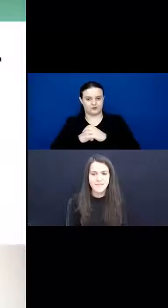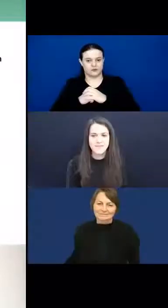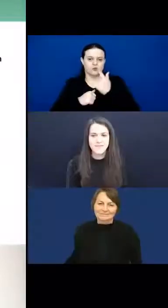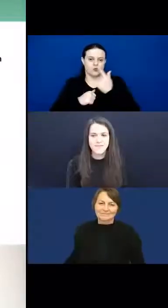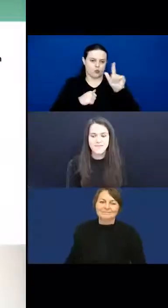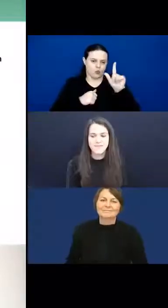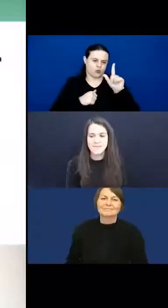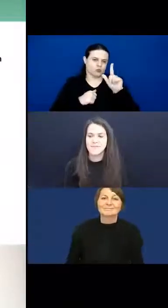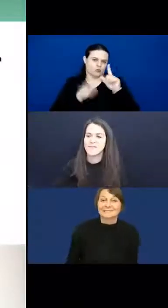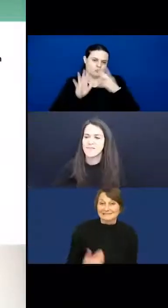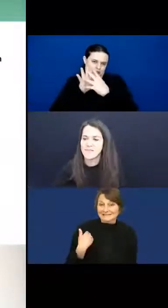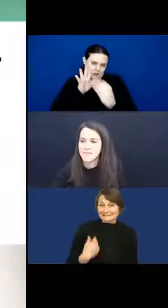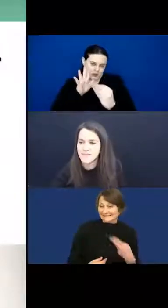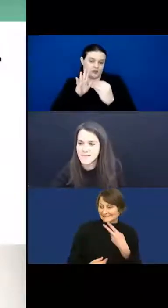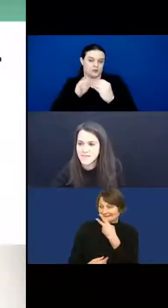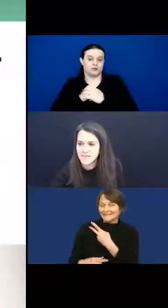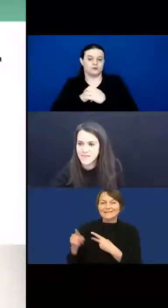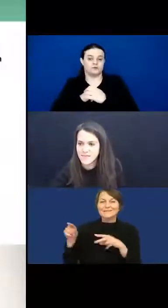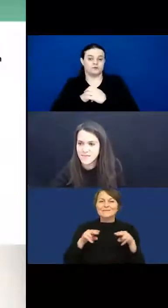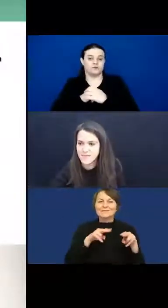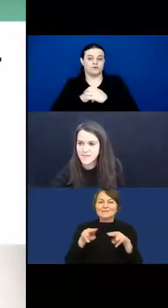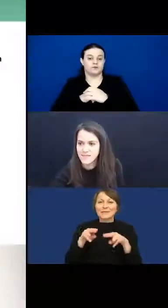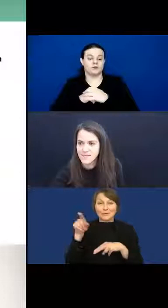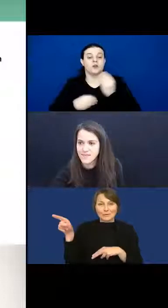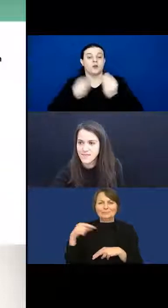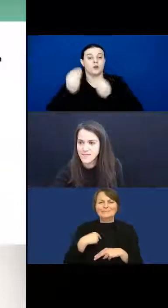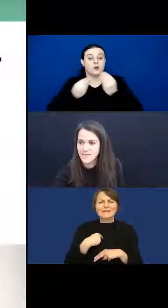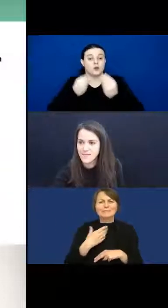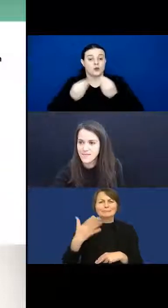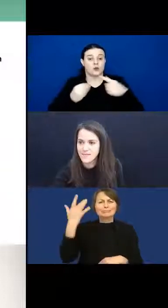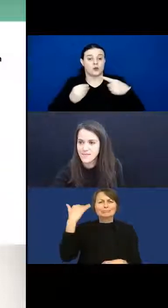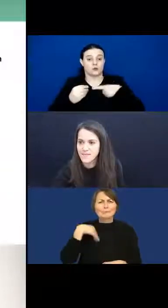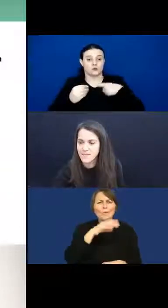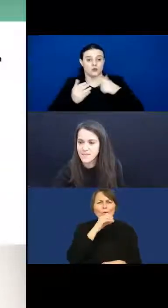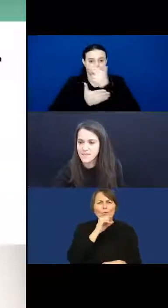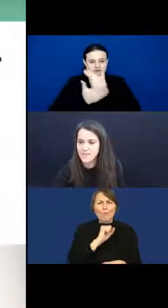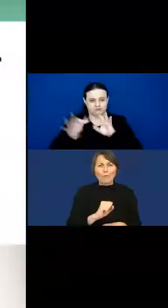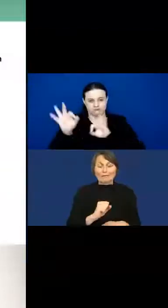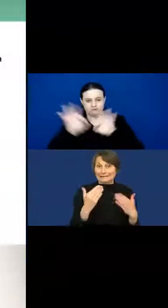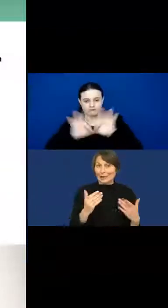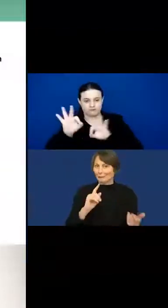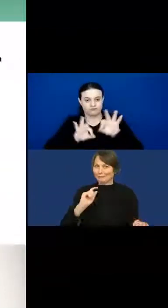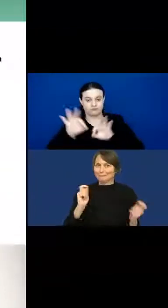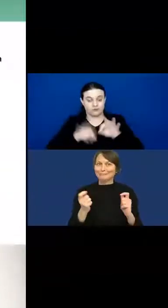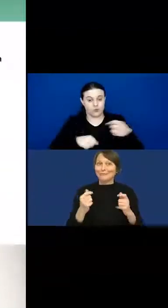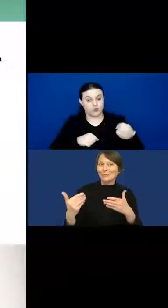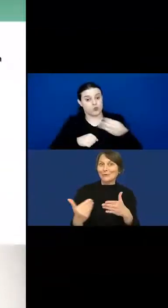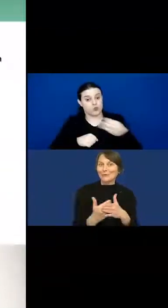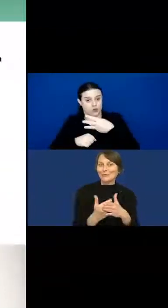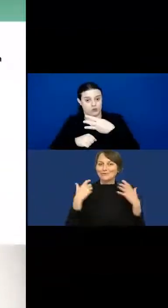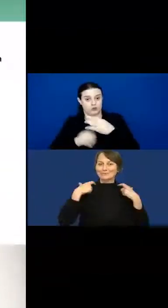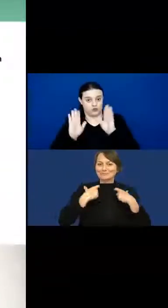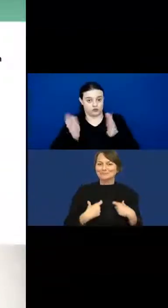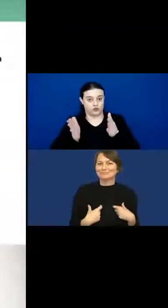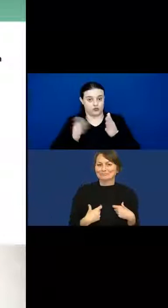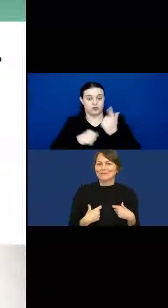vest. Our colleagues at the University of Borås have designed a new version for this, the Keep Your